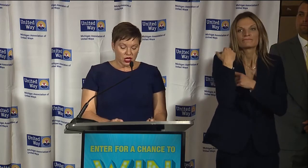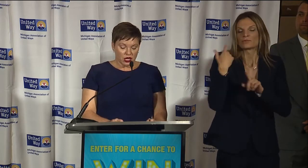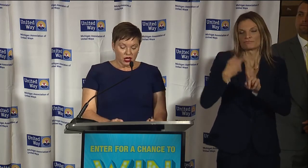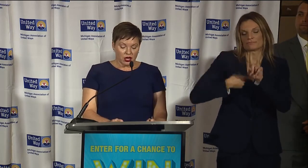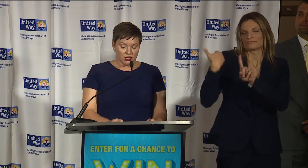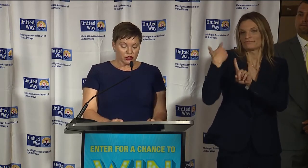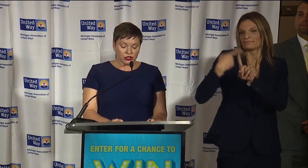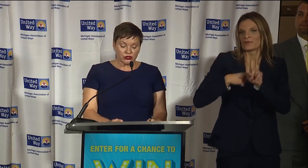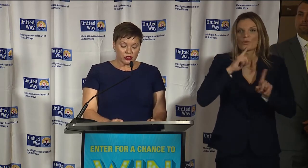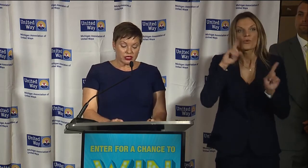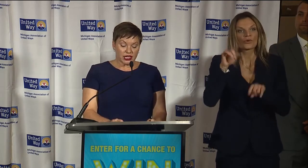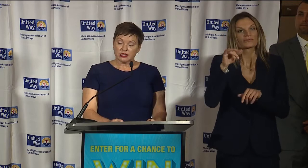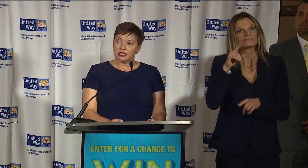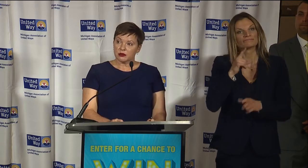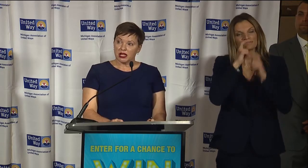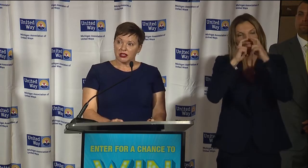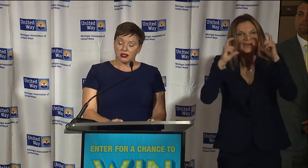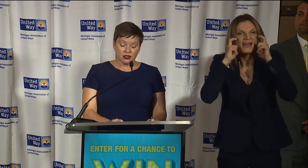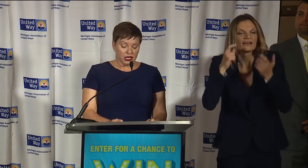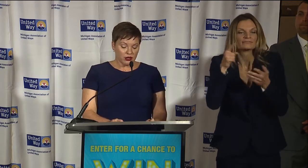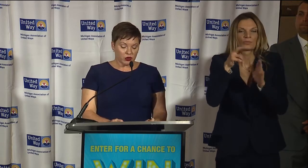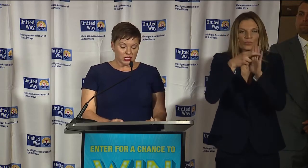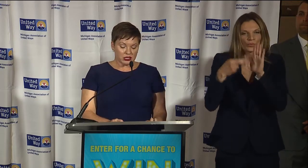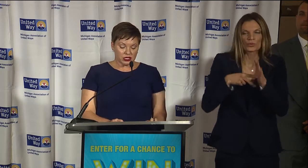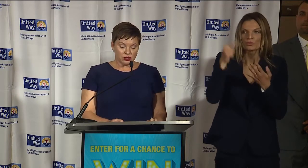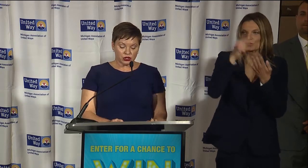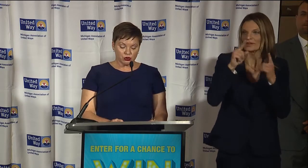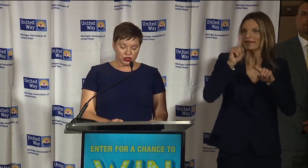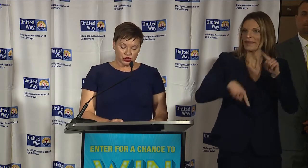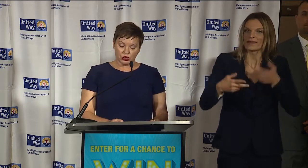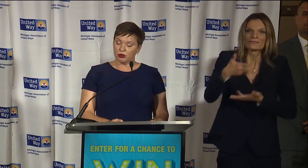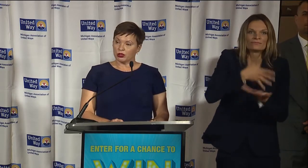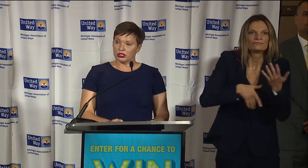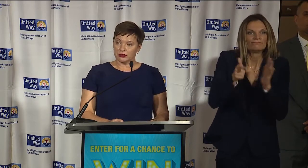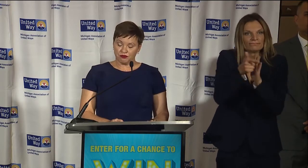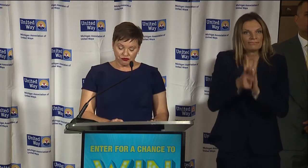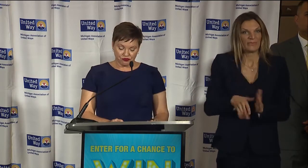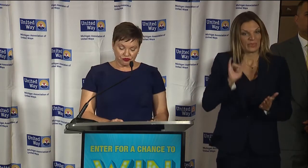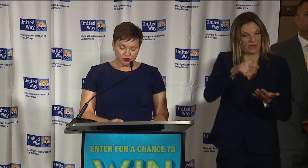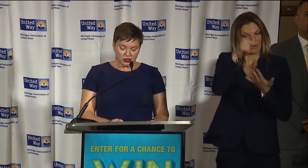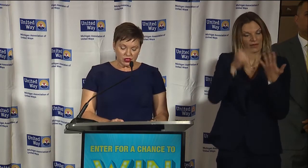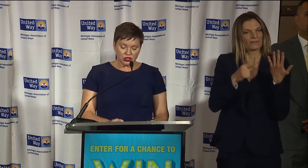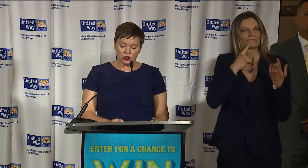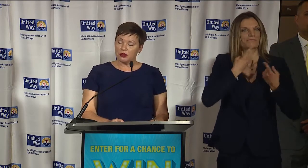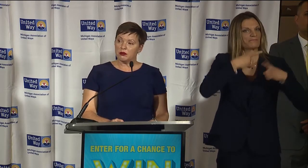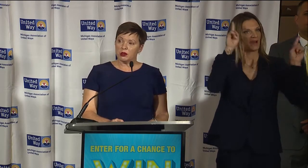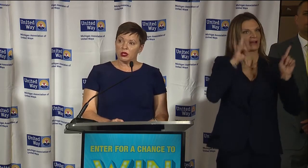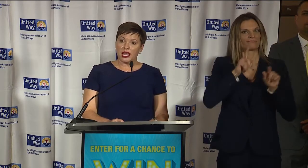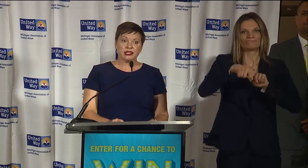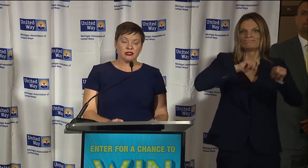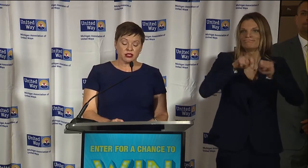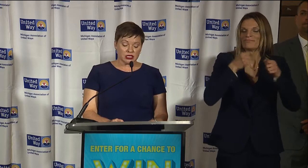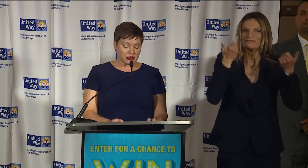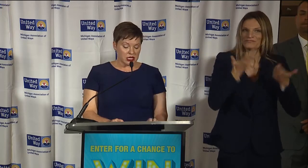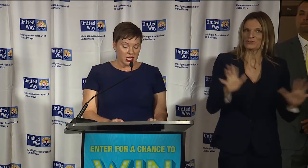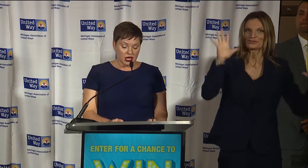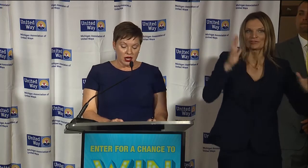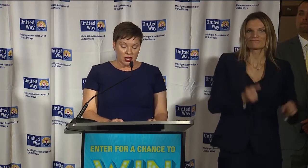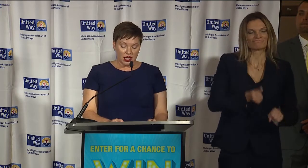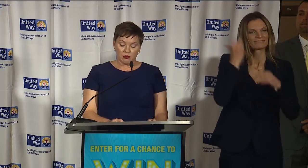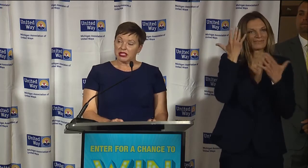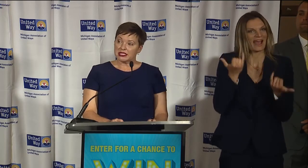orders earlier than anticipated, and we continue to return in person to the people,